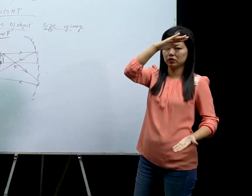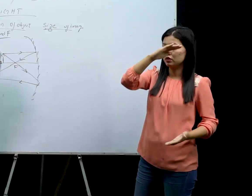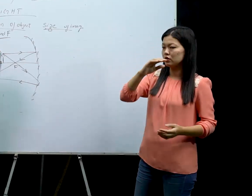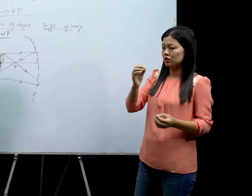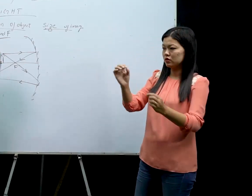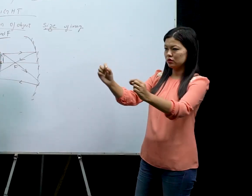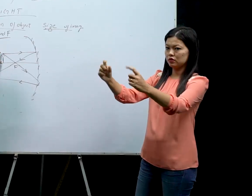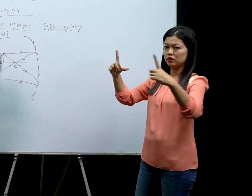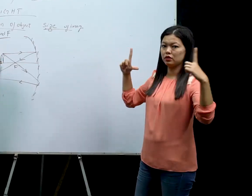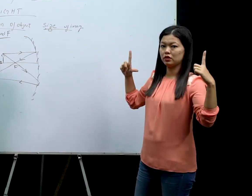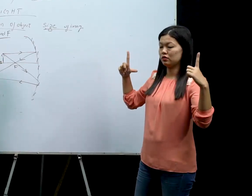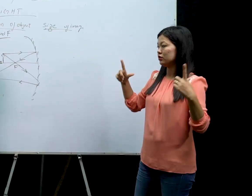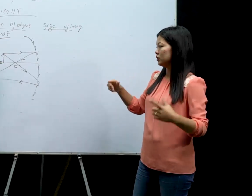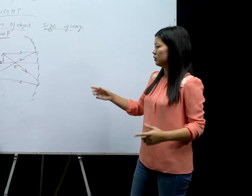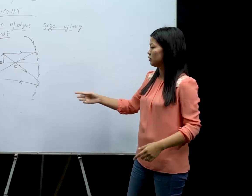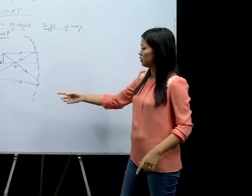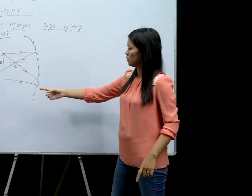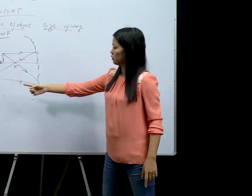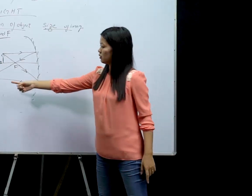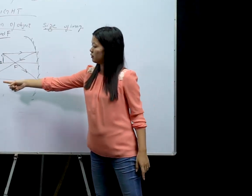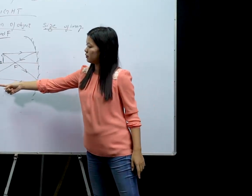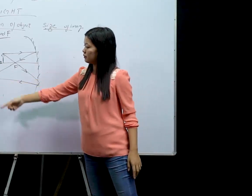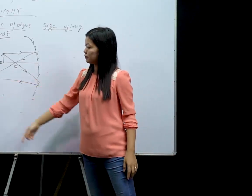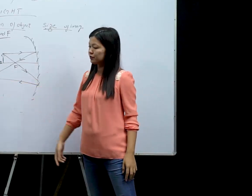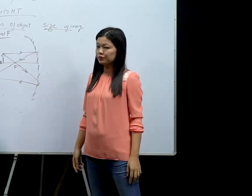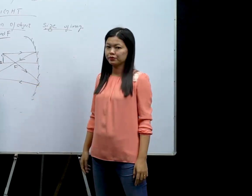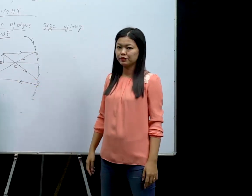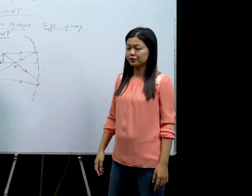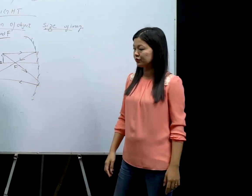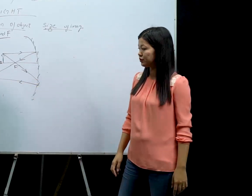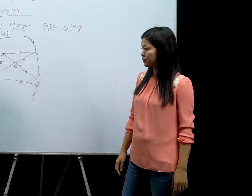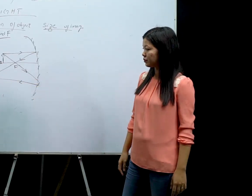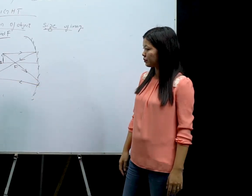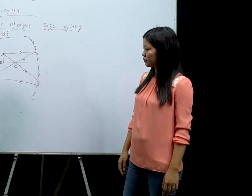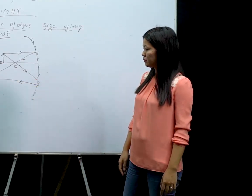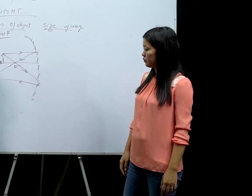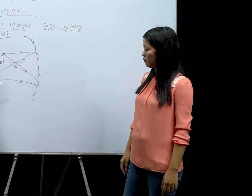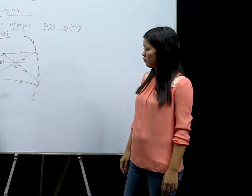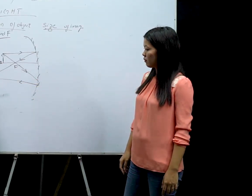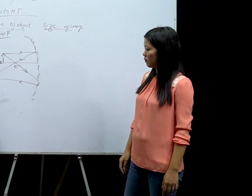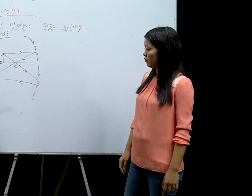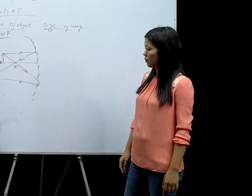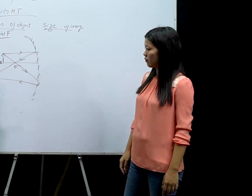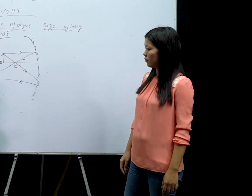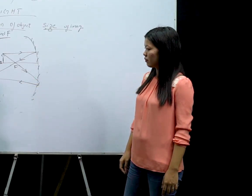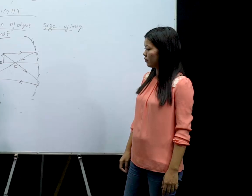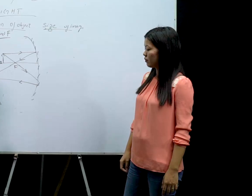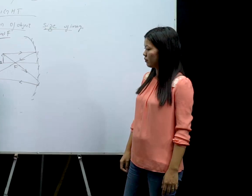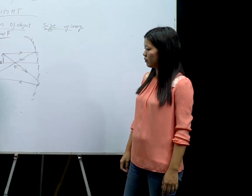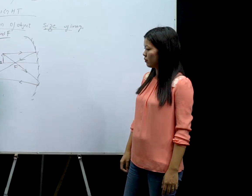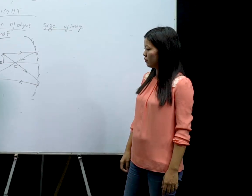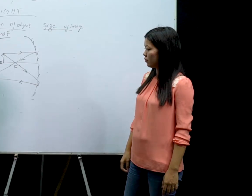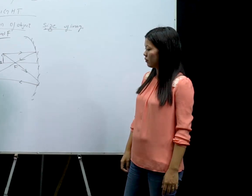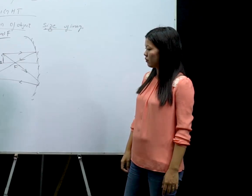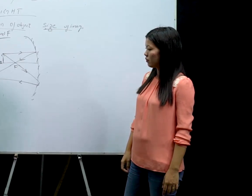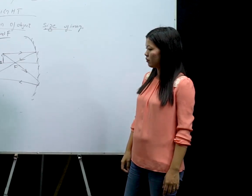AB here is just this much, but now the image which we are getting in the mirror is this much.